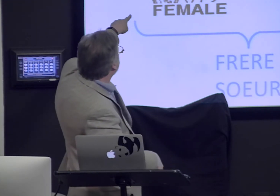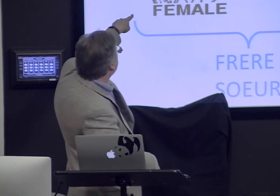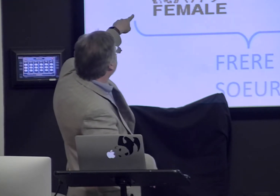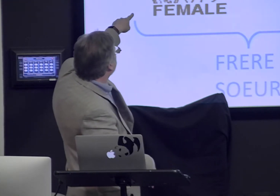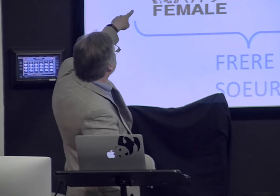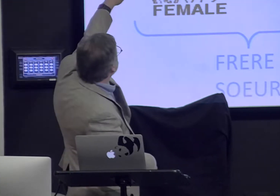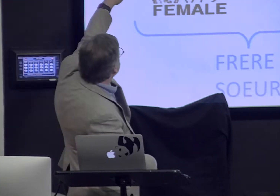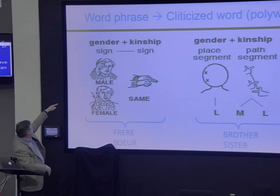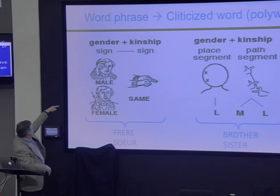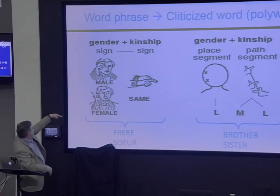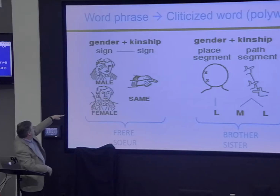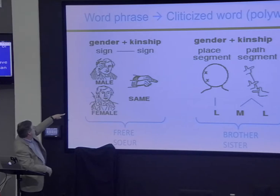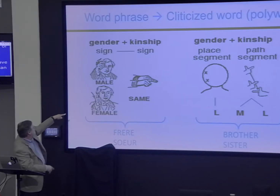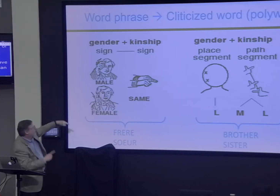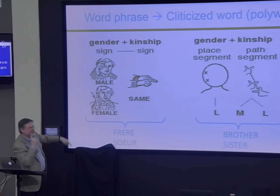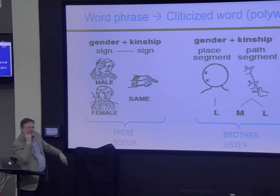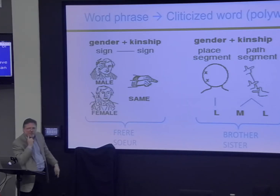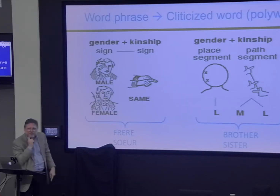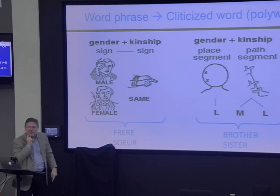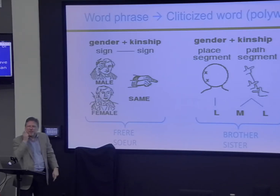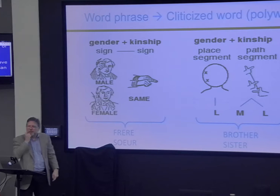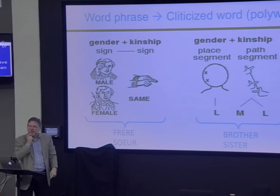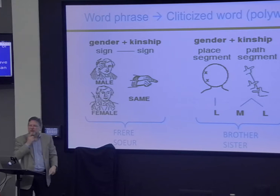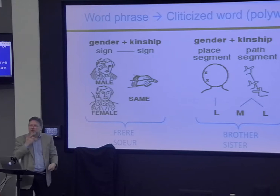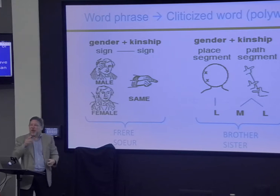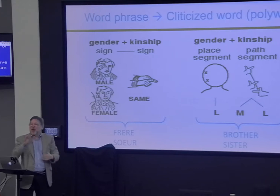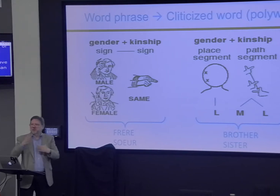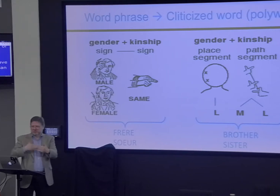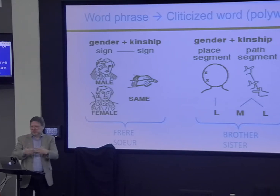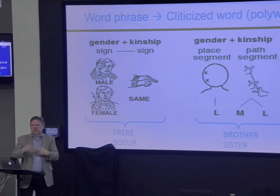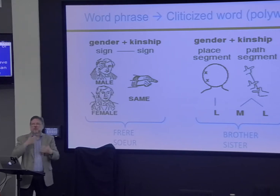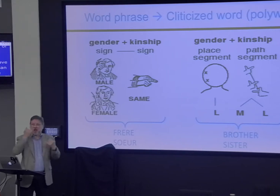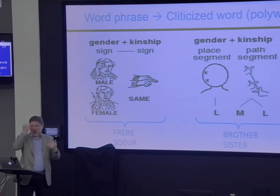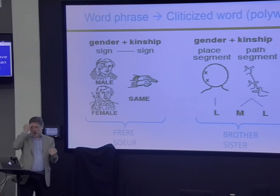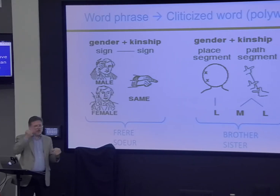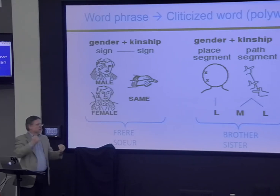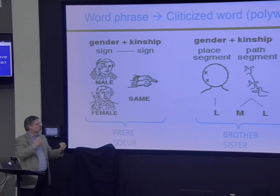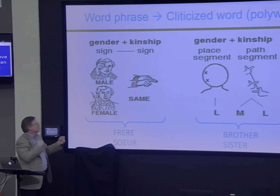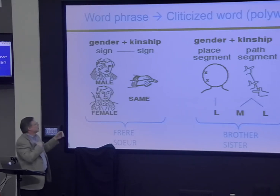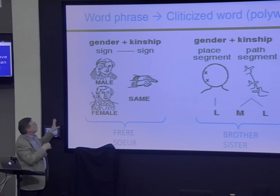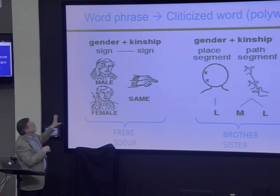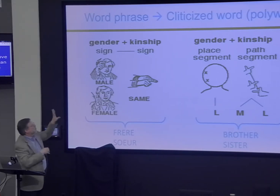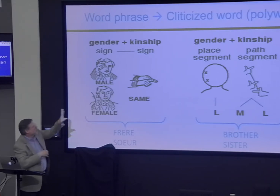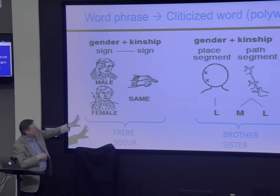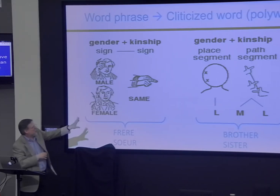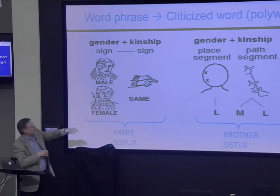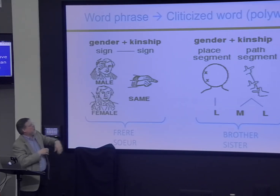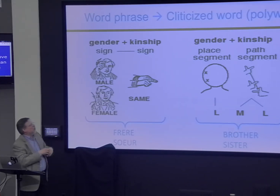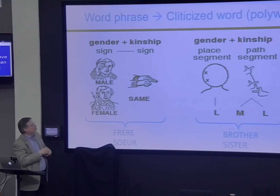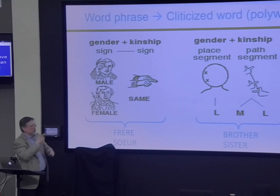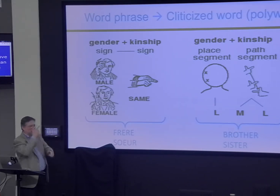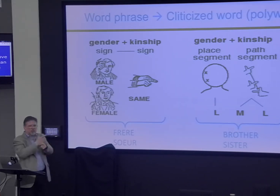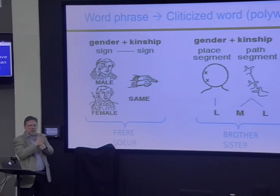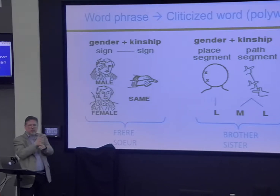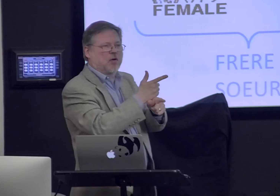But here, in these illustrations, it's not clear. It's not as clear as it